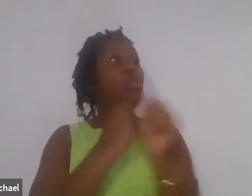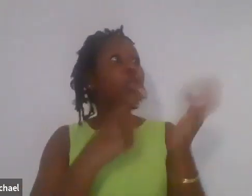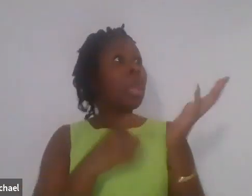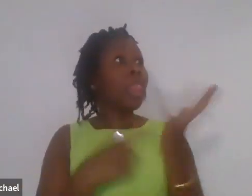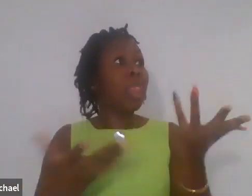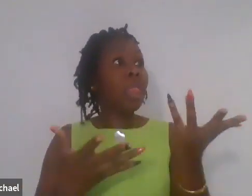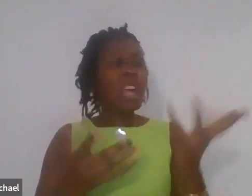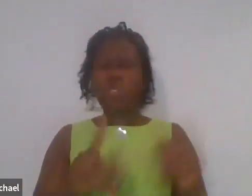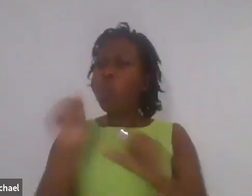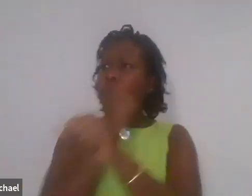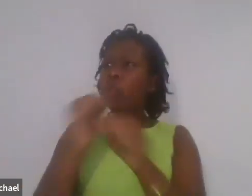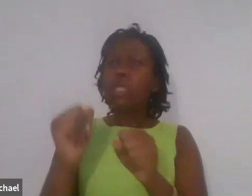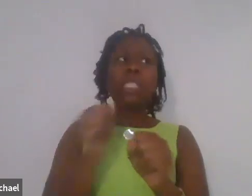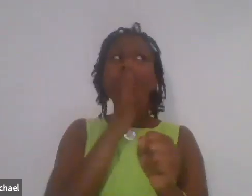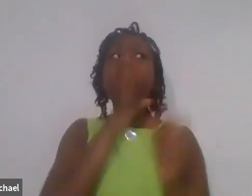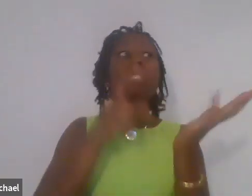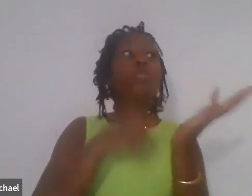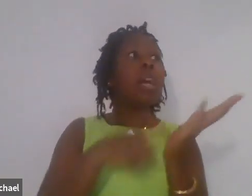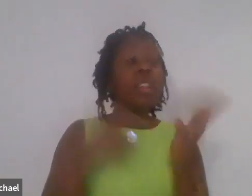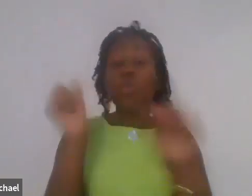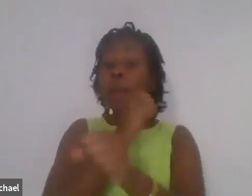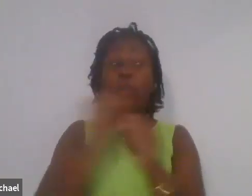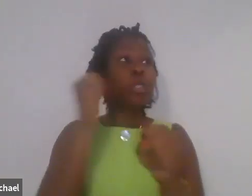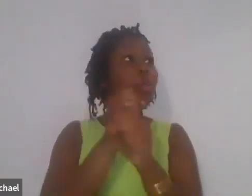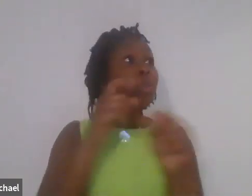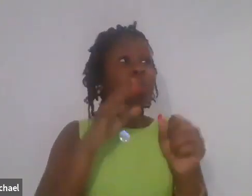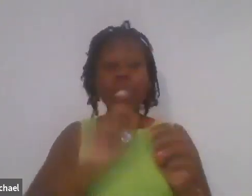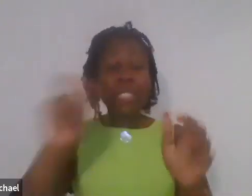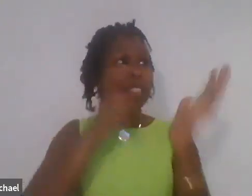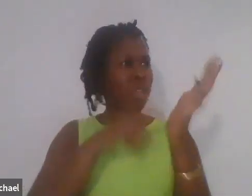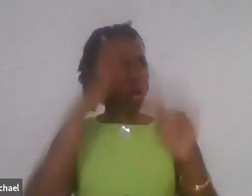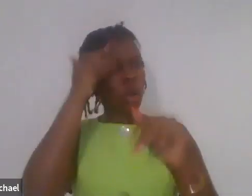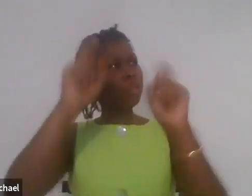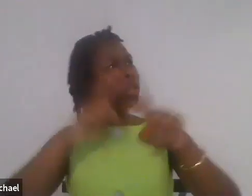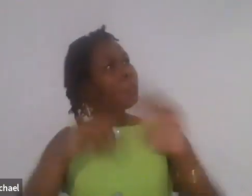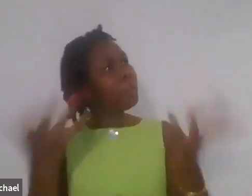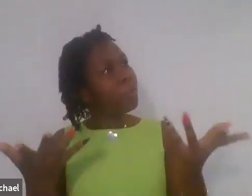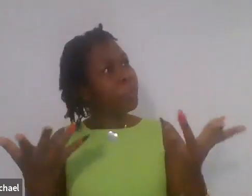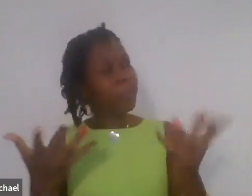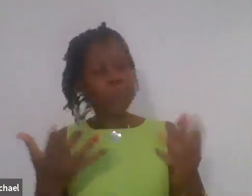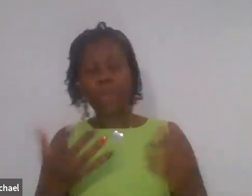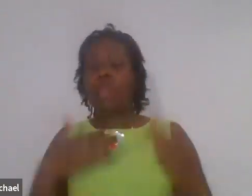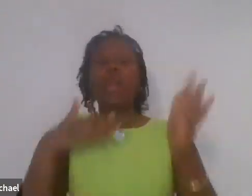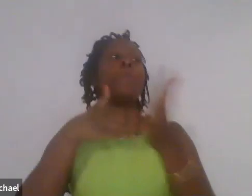this one. I remember in school we were never taught Swahili. So I cannot read and write Kiswahili. So